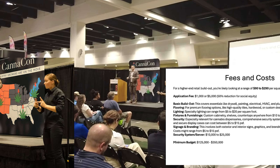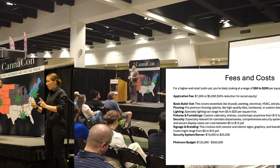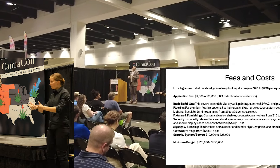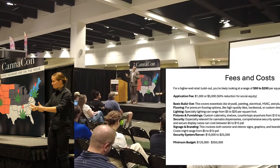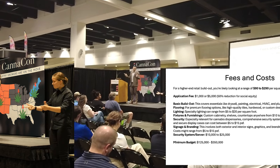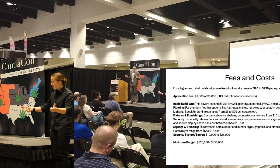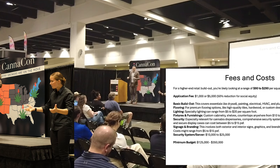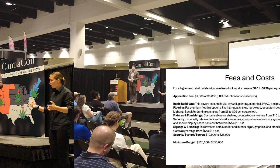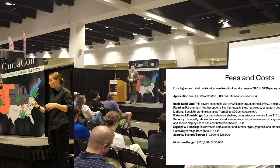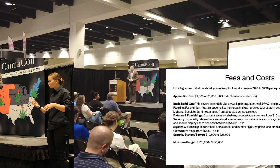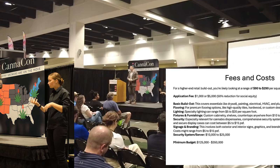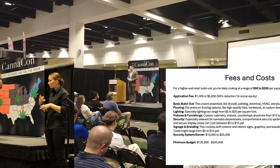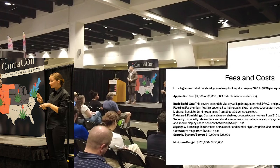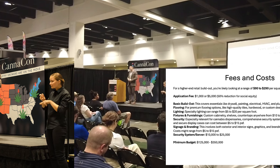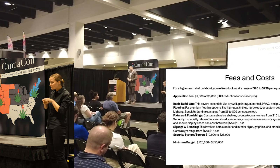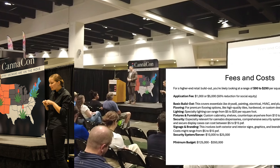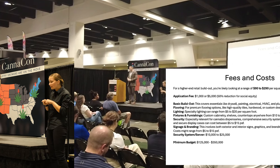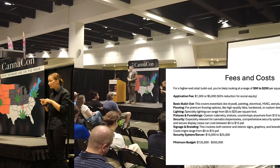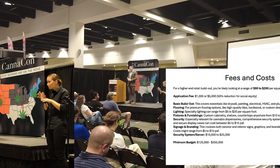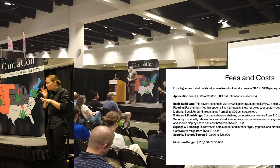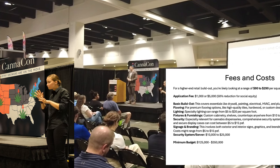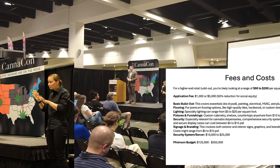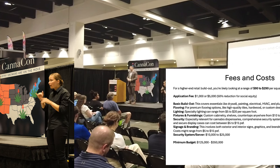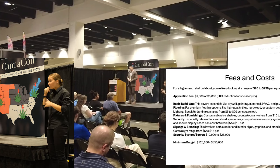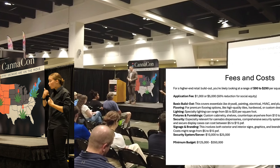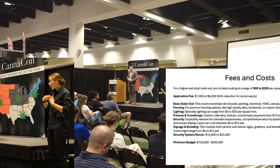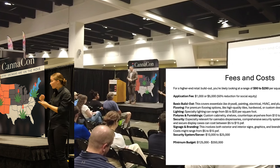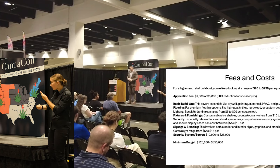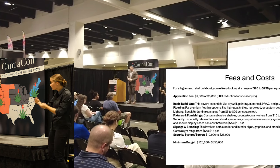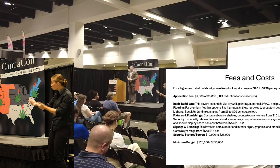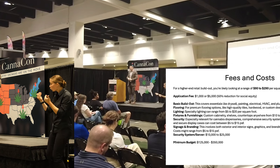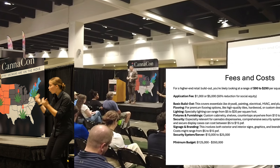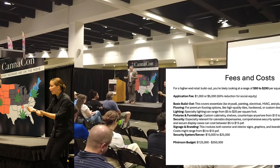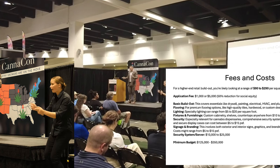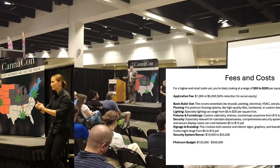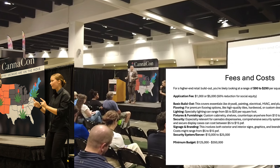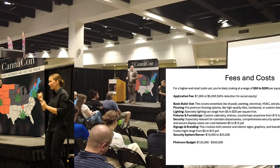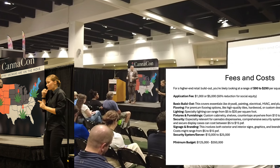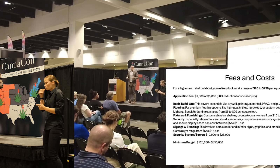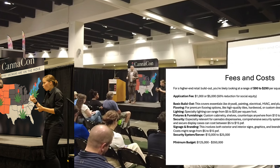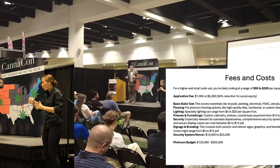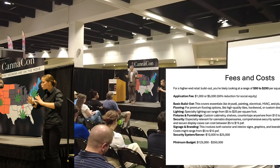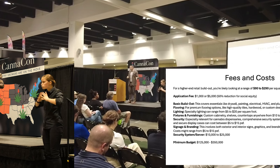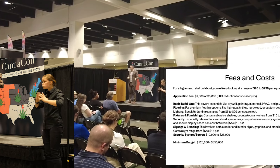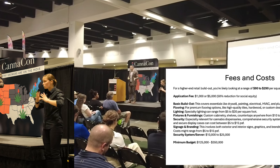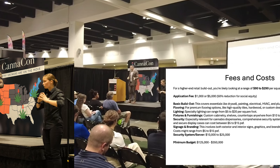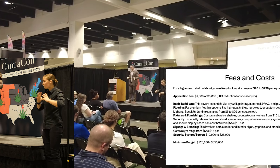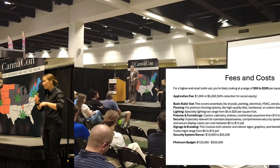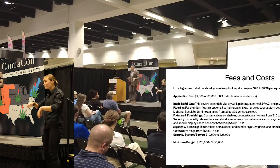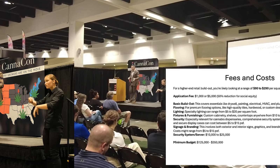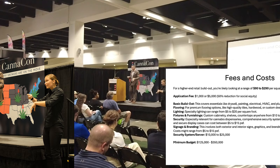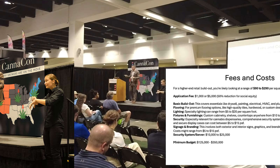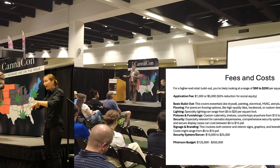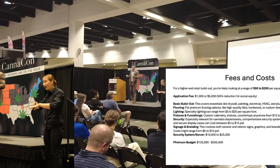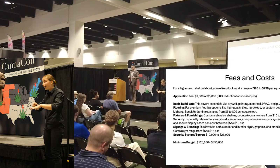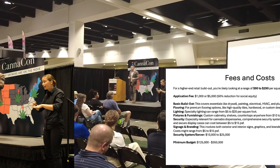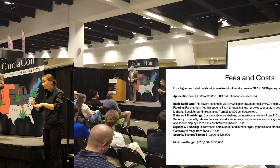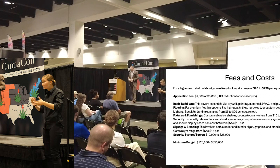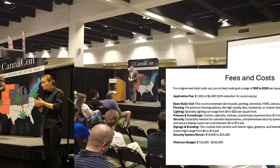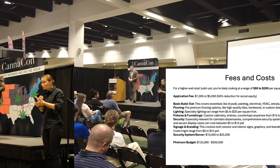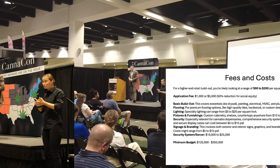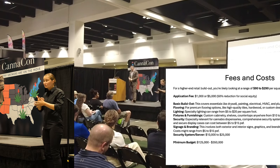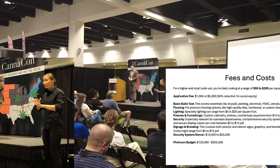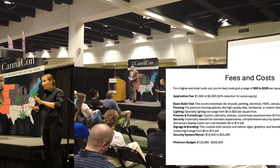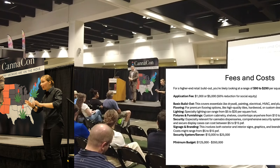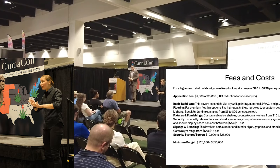consumption lounges. And that's great, and if you have the budget, I'd say let's go for it, let's do it. But if this is your first time doing it and it's bootstrap, I